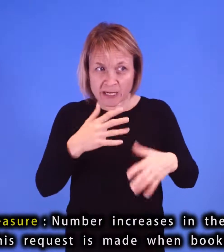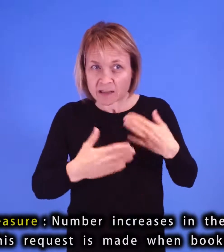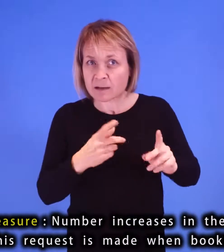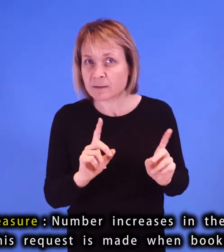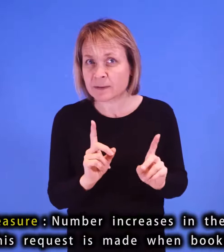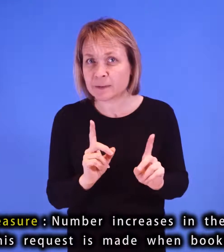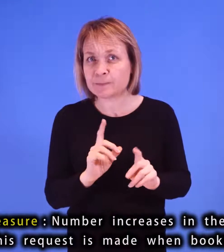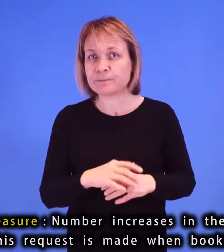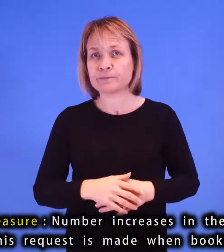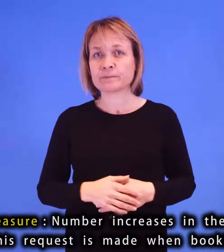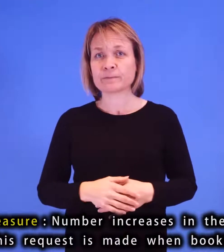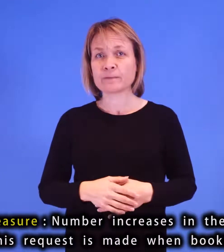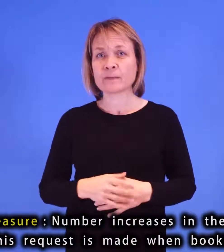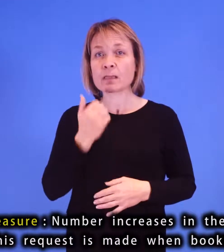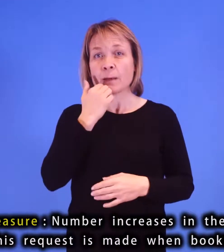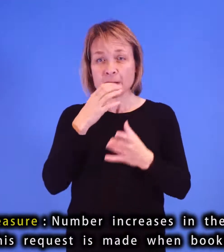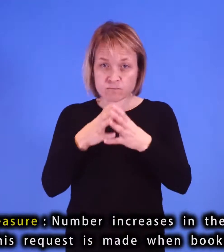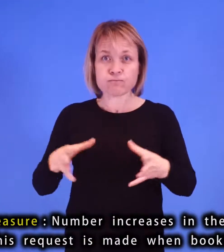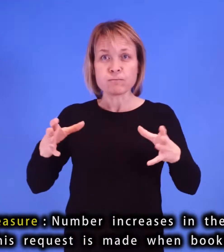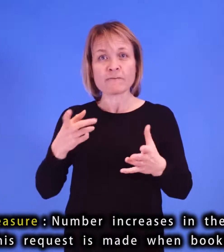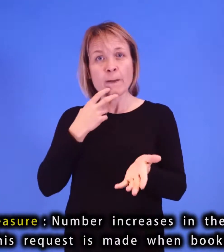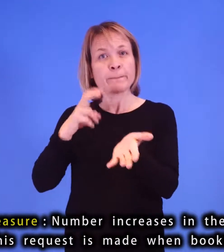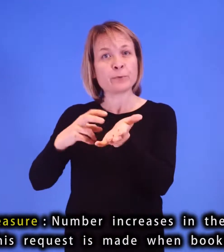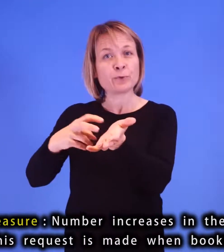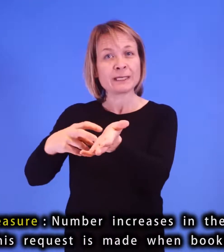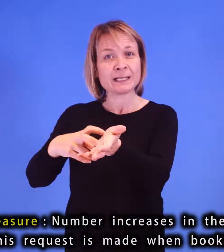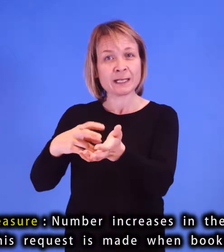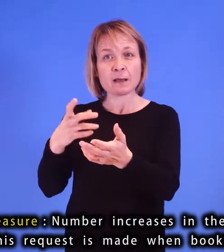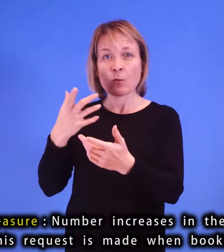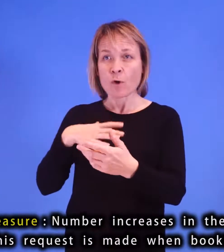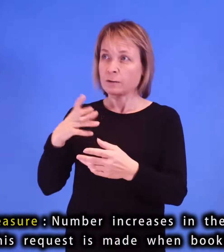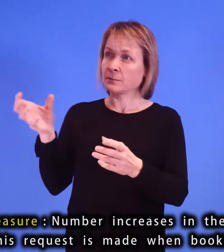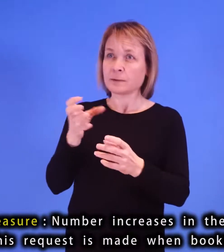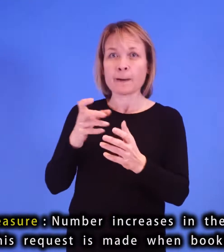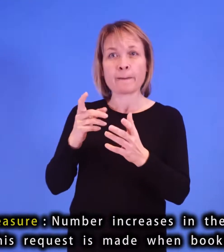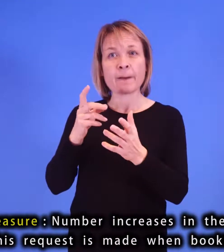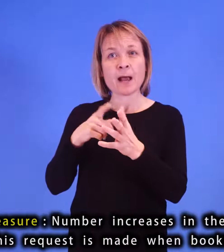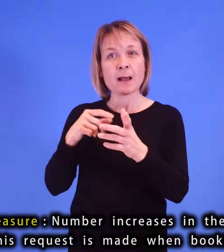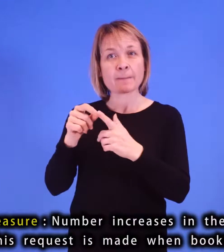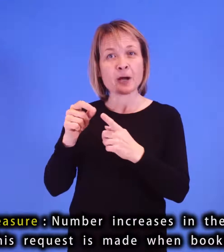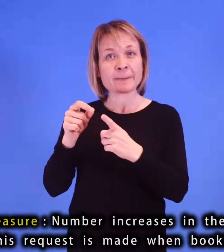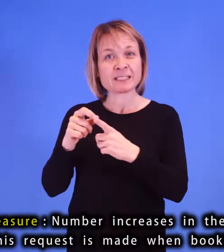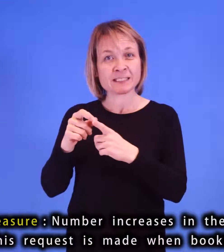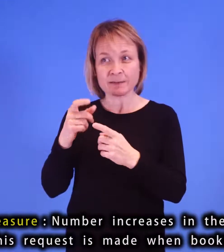Measure. Number increases in the number of times this request is made when booking appointments.